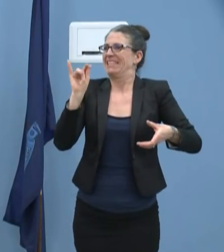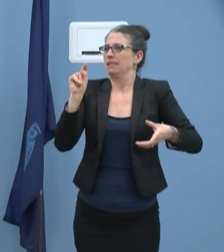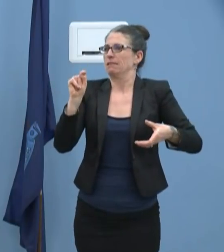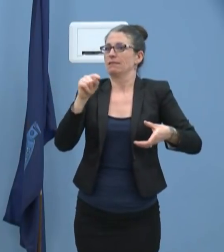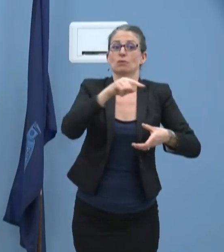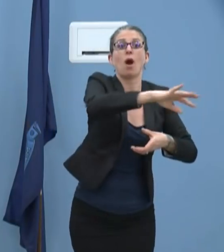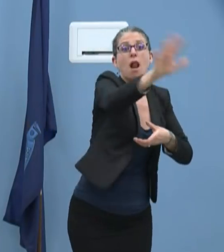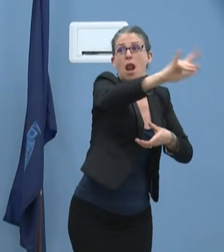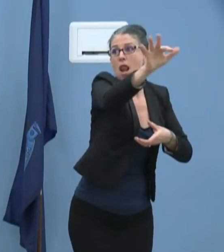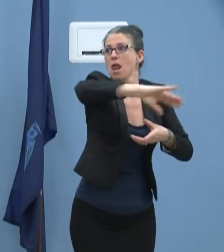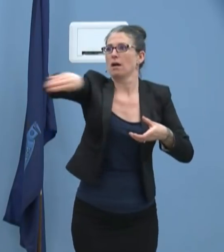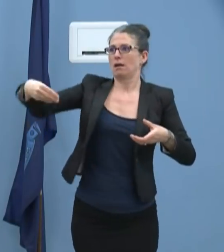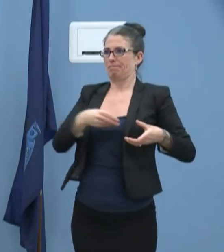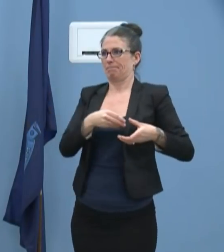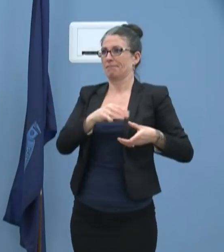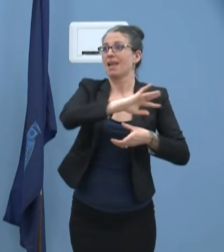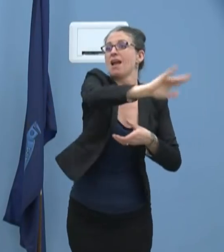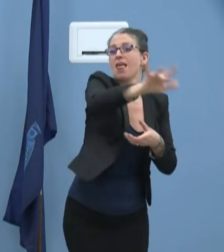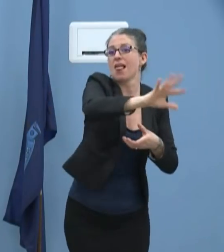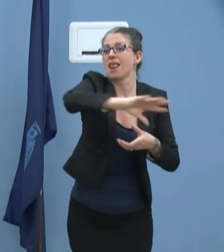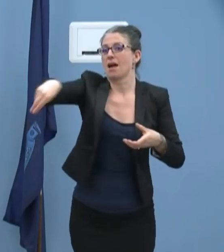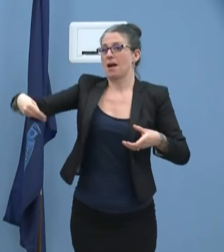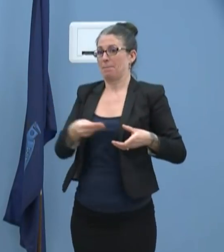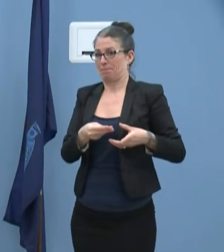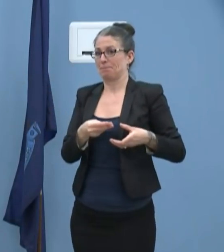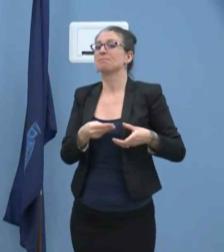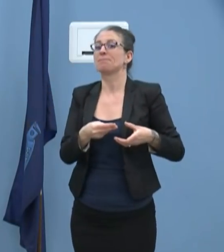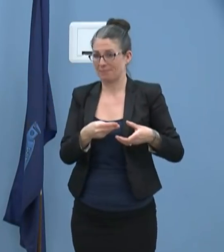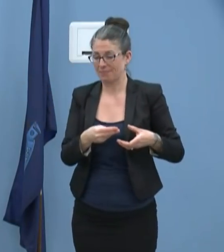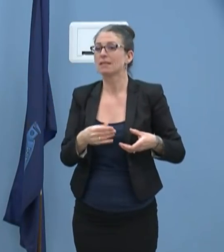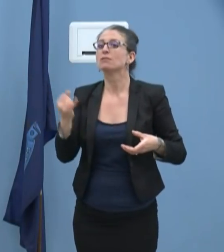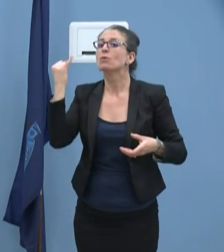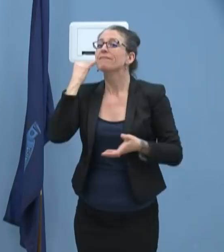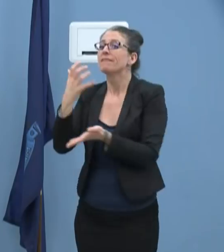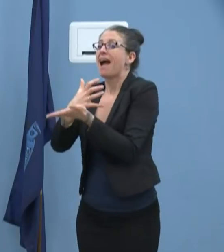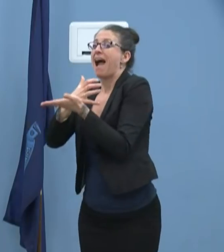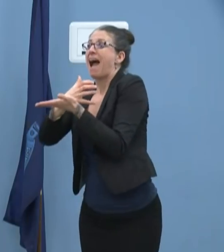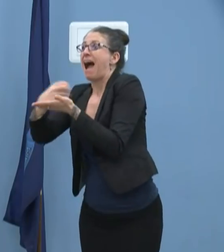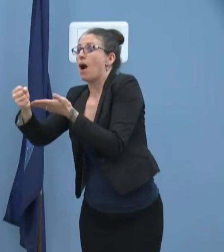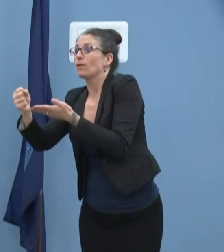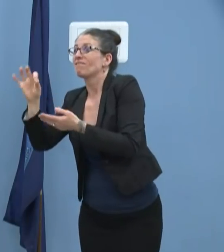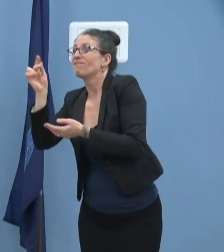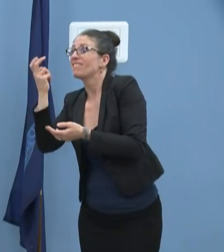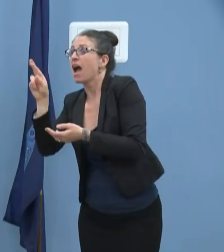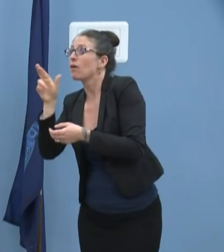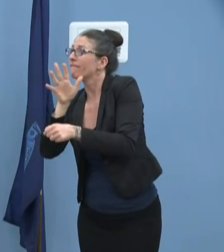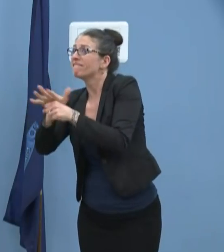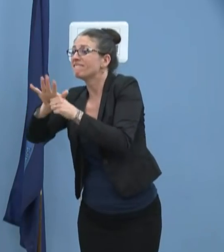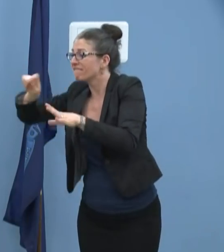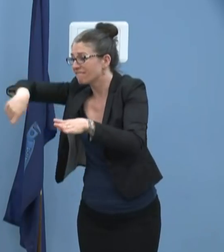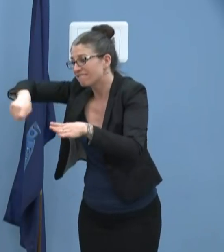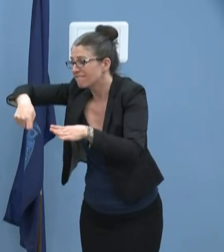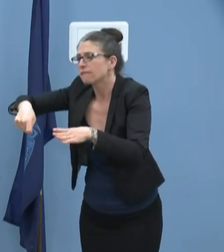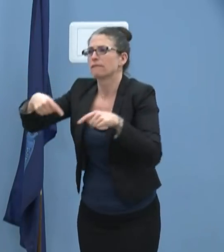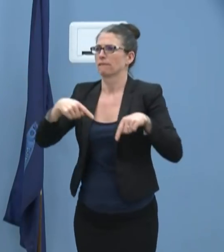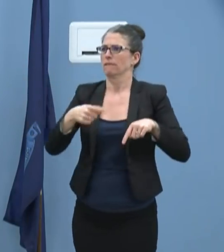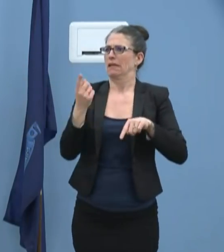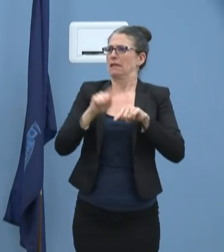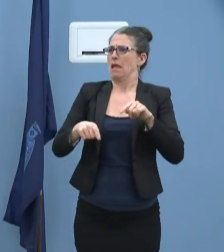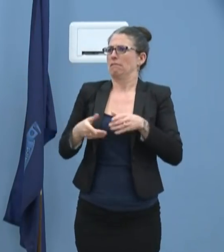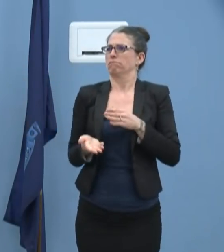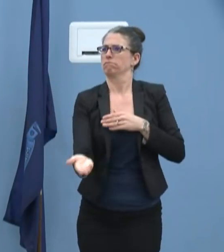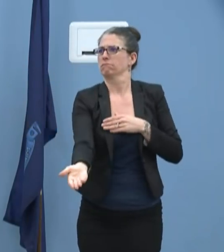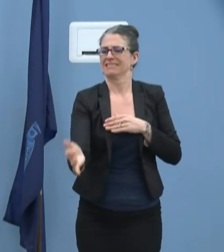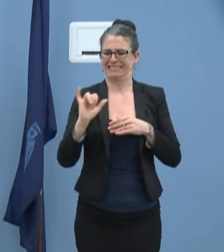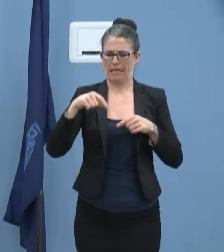to get a better sense of what the availability of those other supplies are. These are things like the enzymes that are